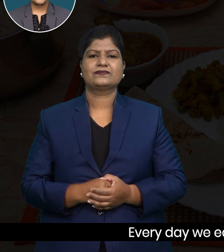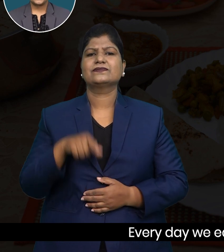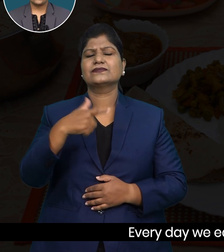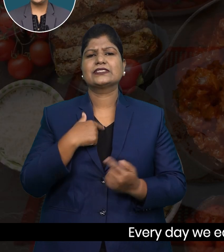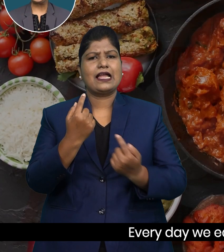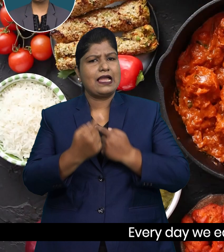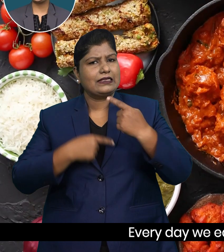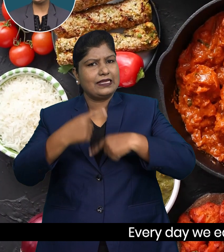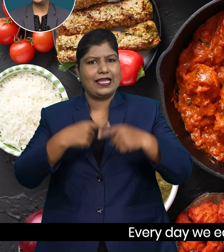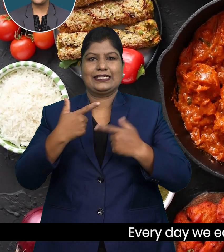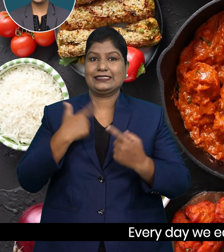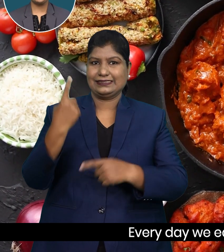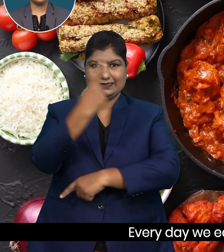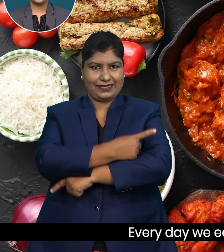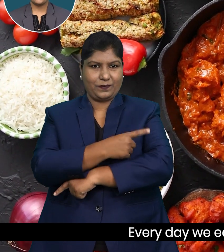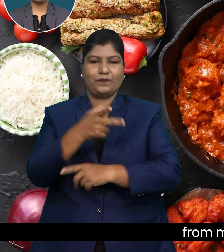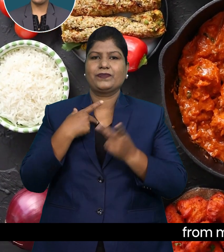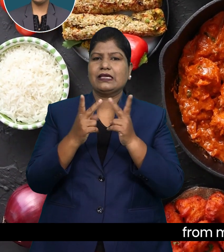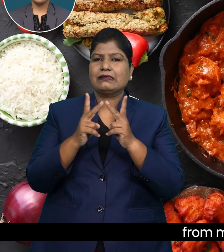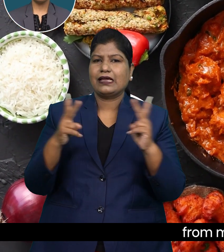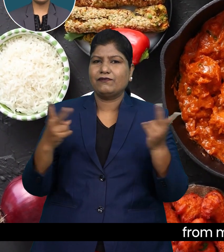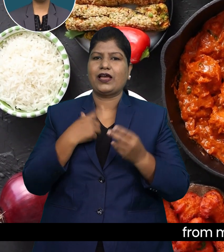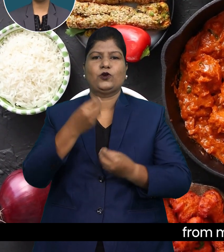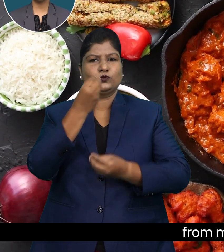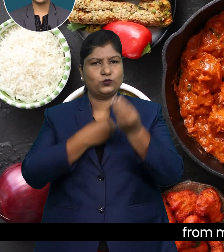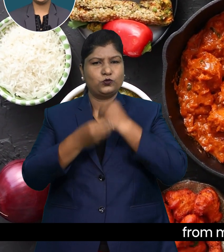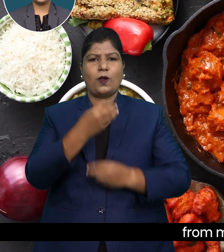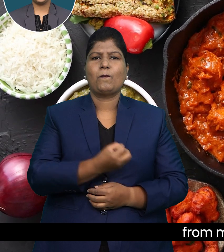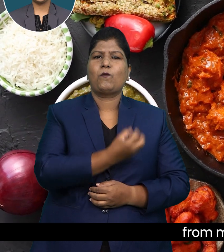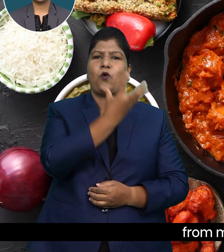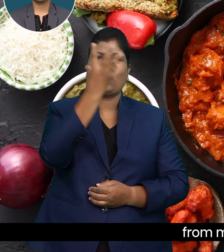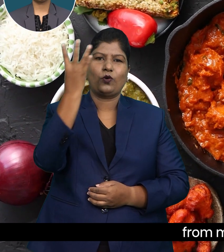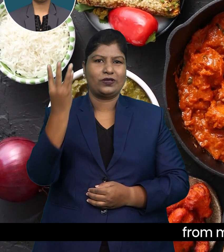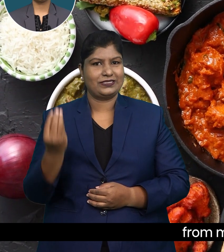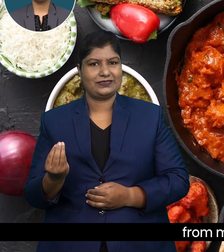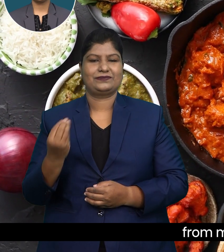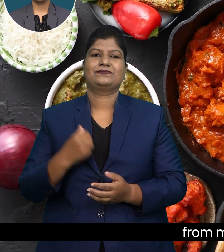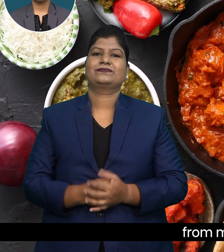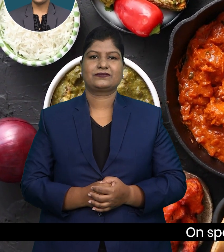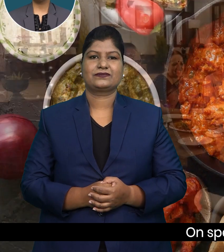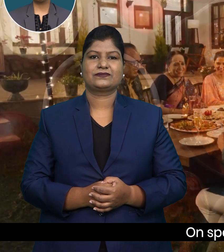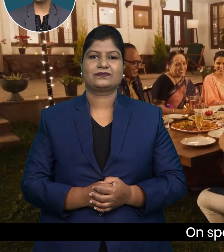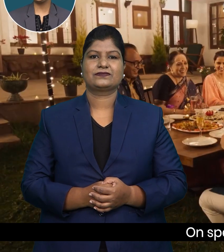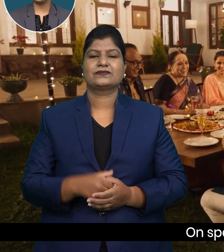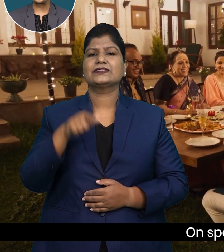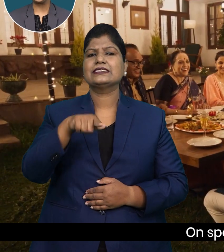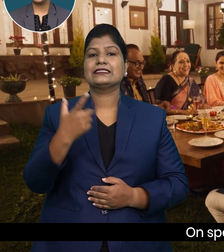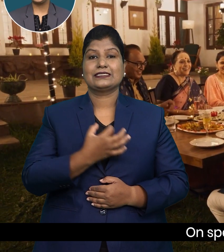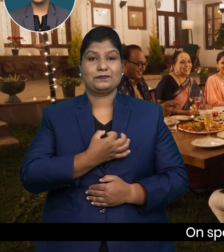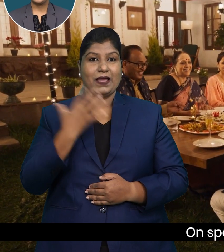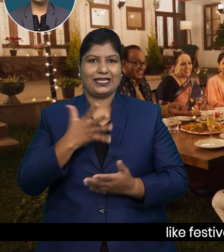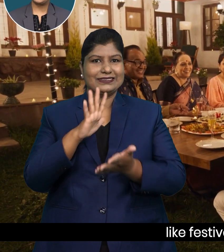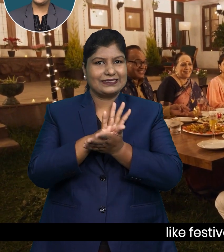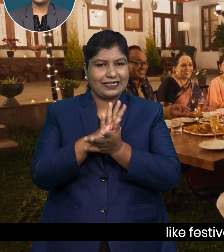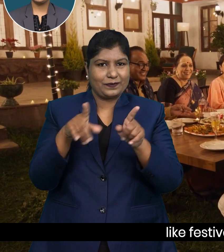Every day, we eat different types of food from morning to night. On special